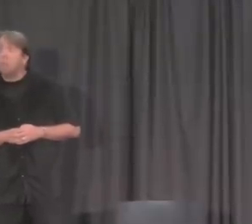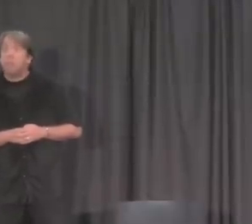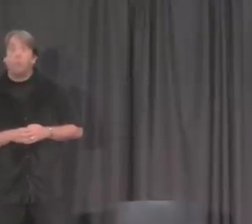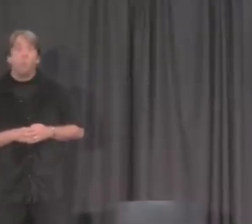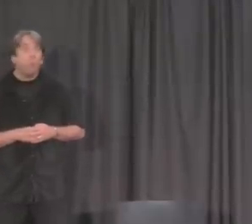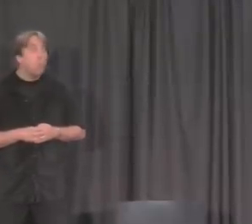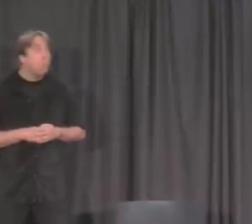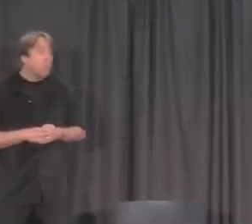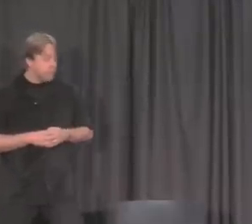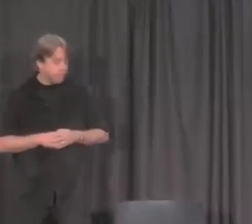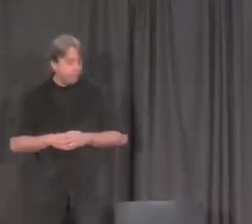scanning the area.